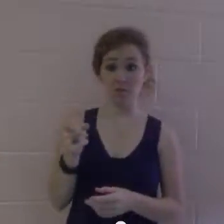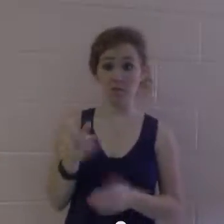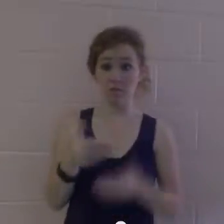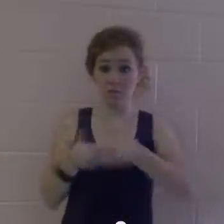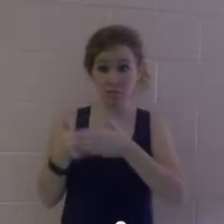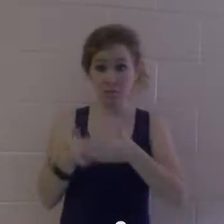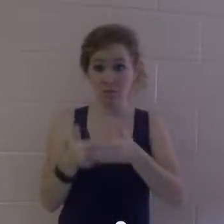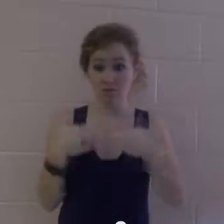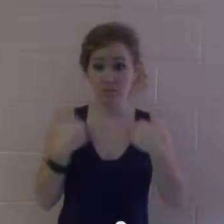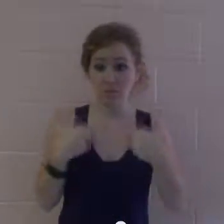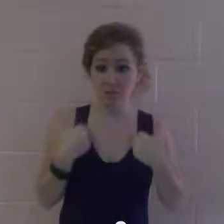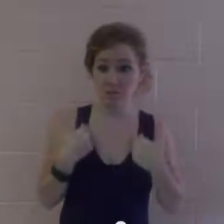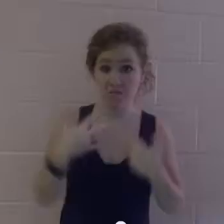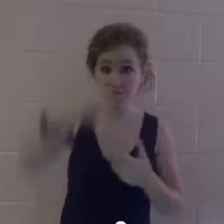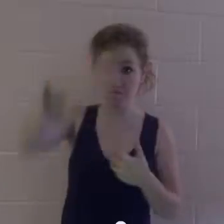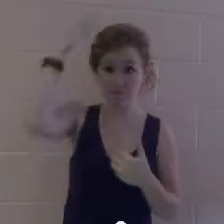Cares for the children.